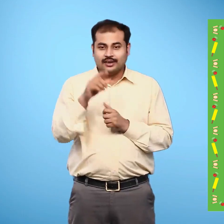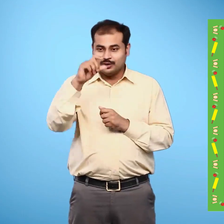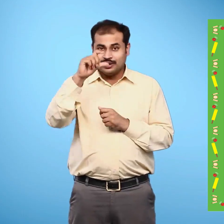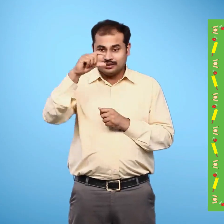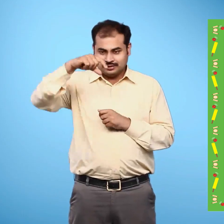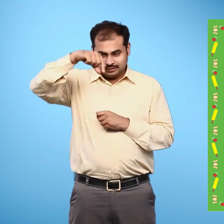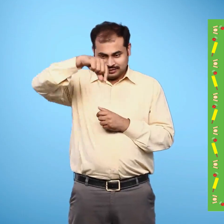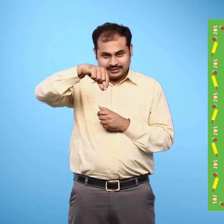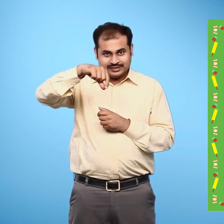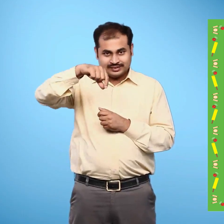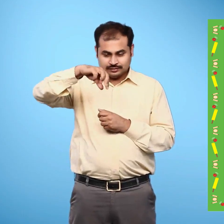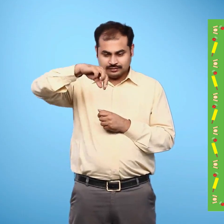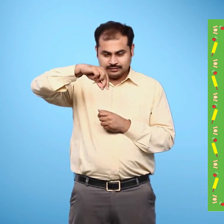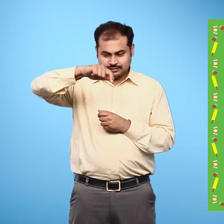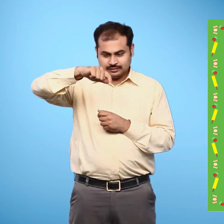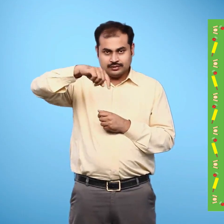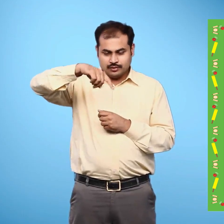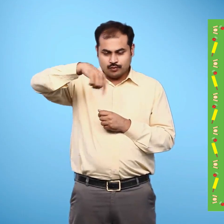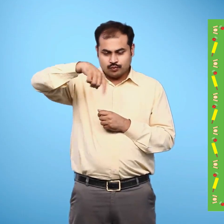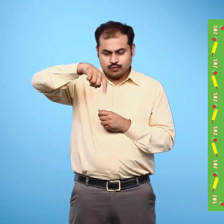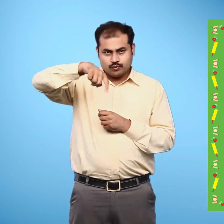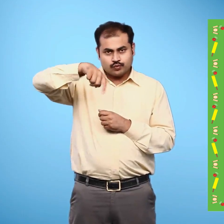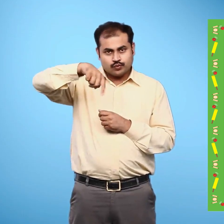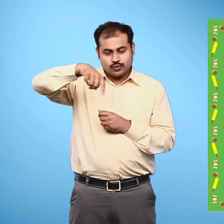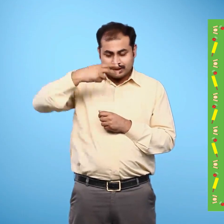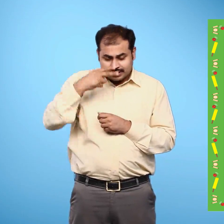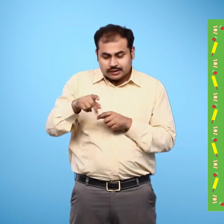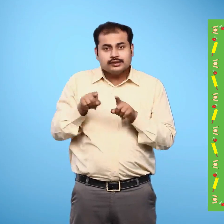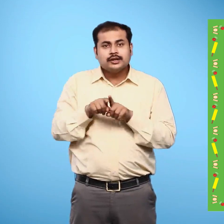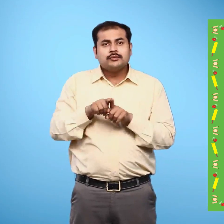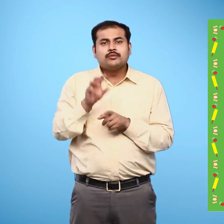Spin means to take turns on its axis continuously.